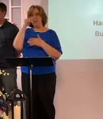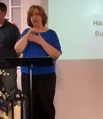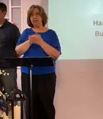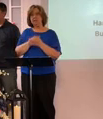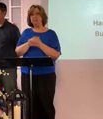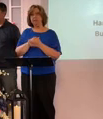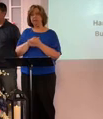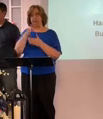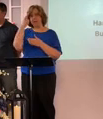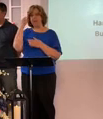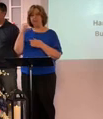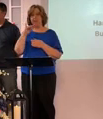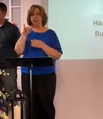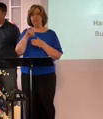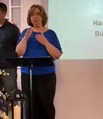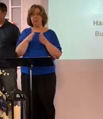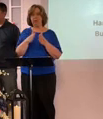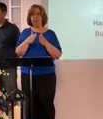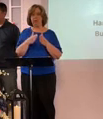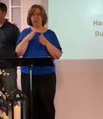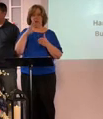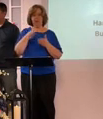out. And